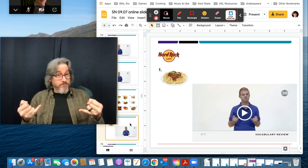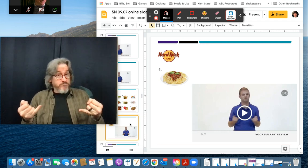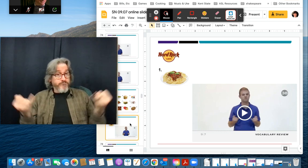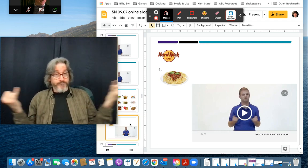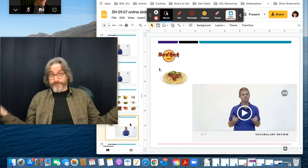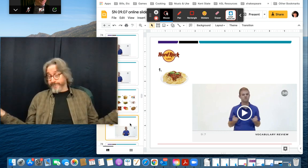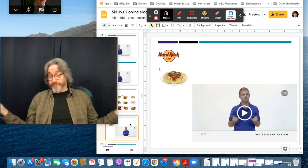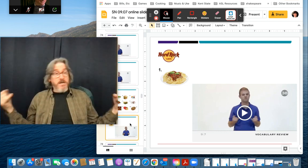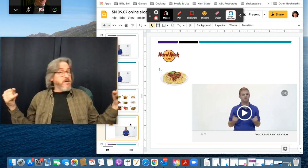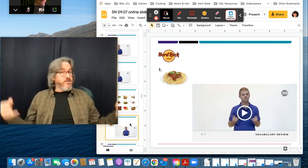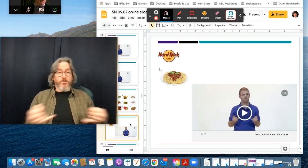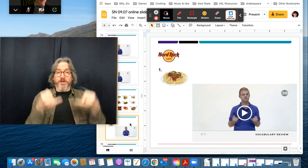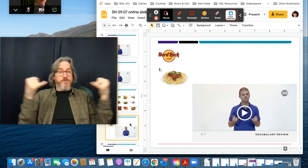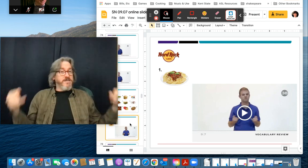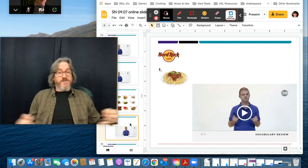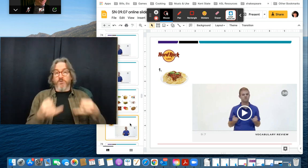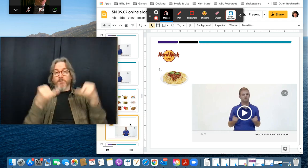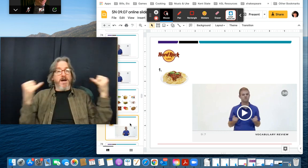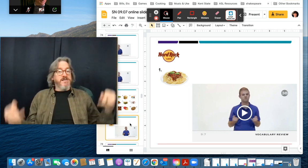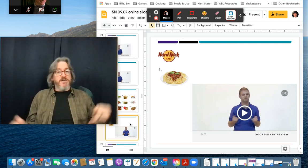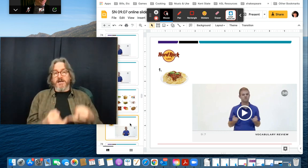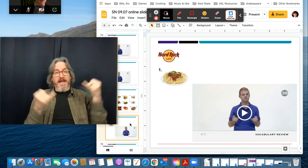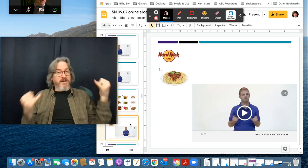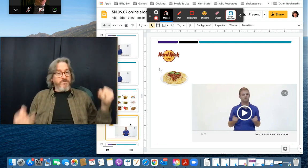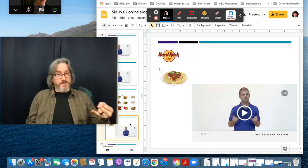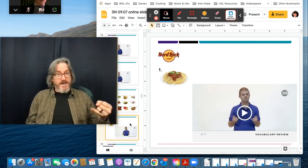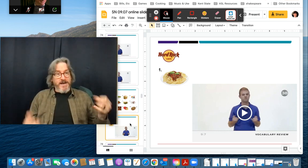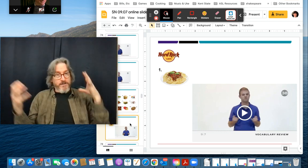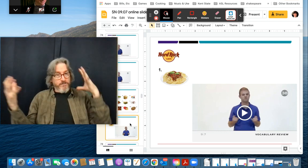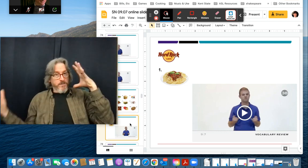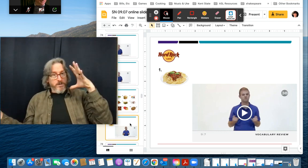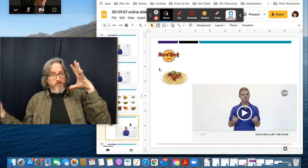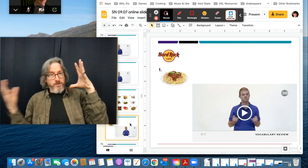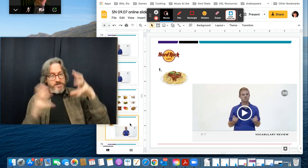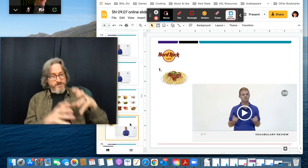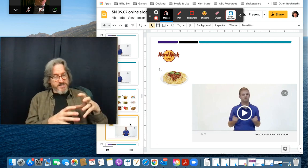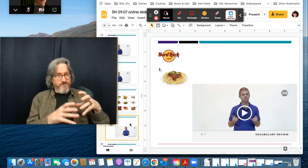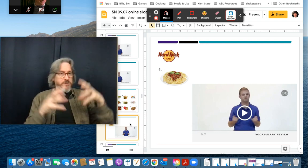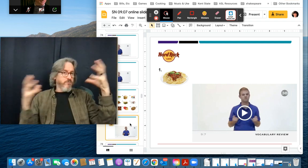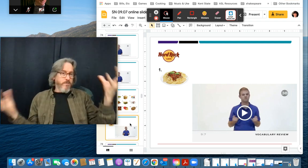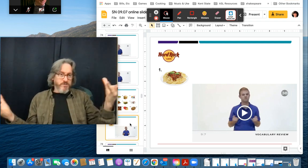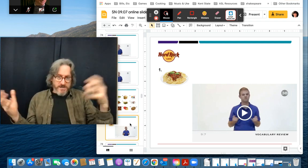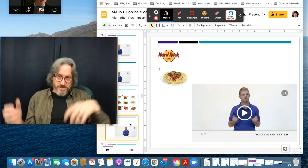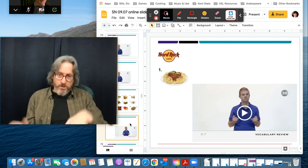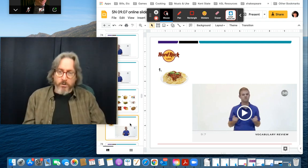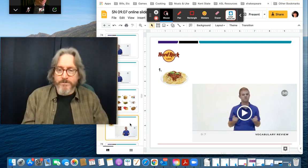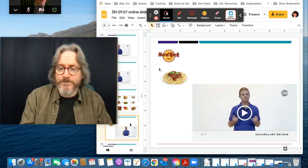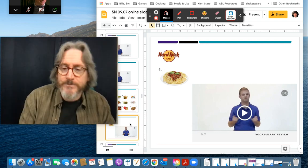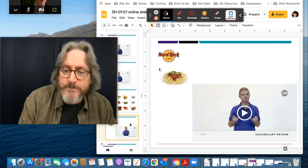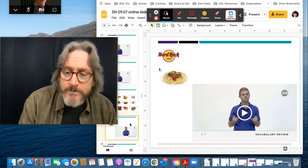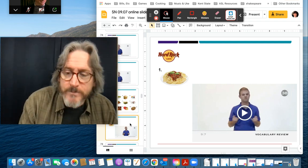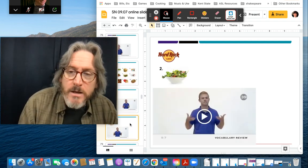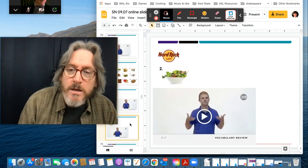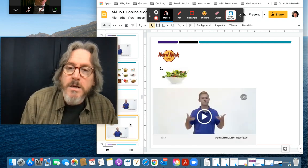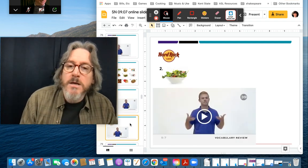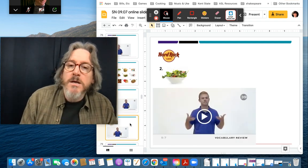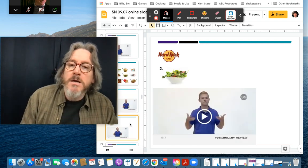spaghetti. So we use this for pasta and for spaghetti. The specific represents the whole.